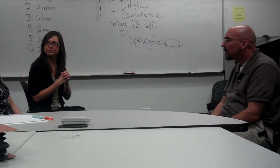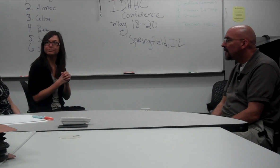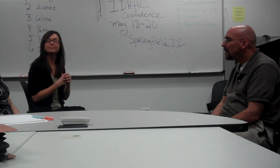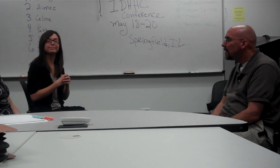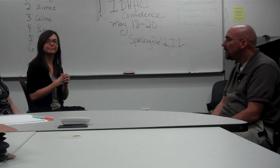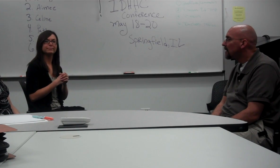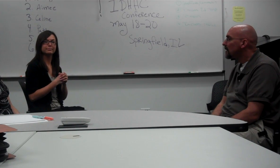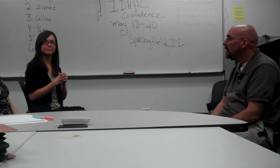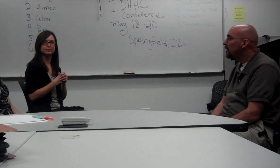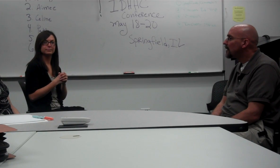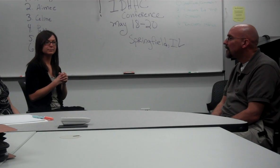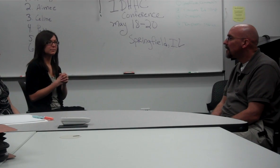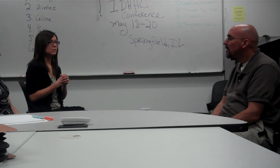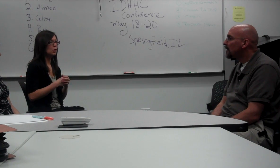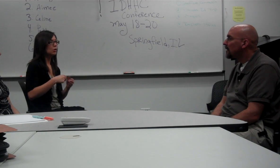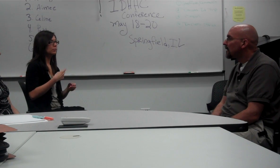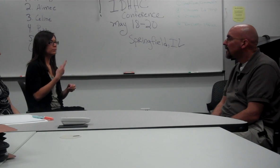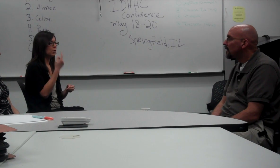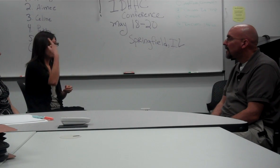do we plan to stay? 2 weeks.